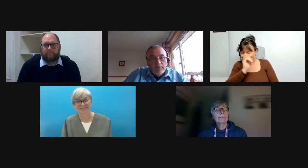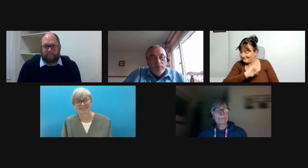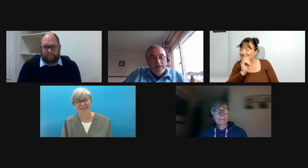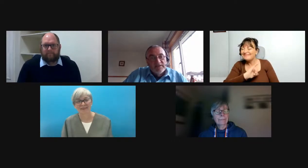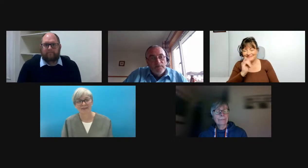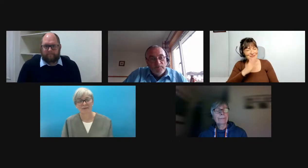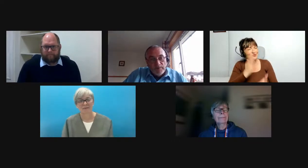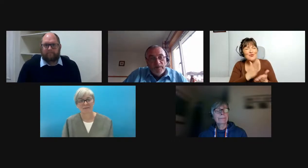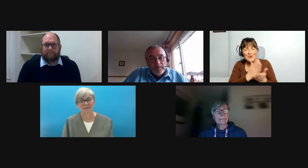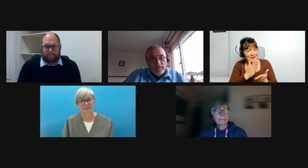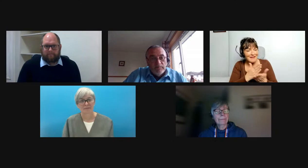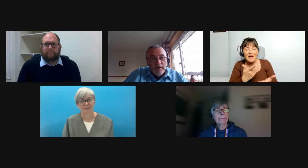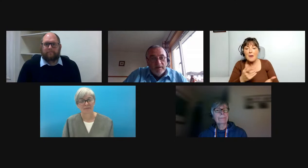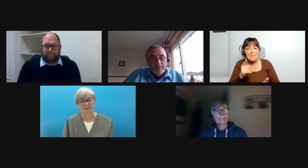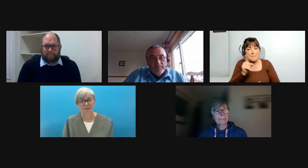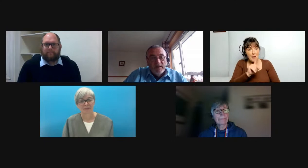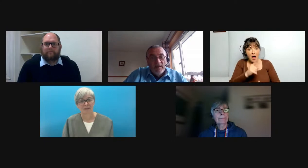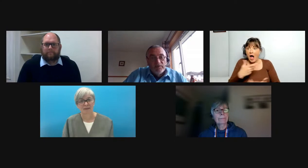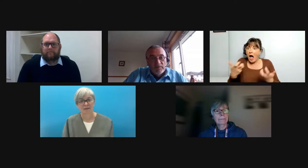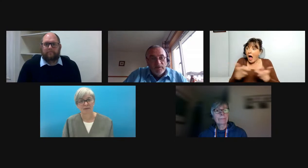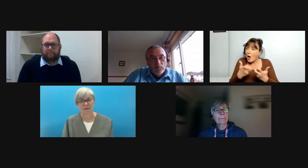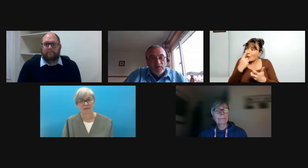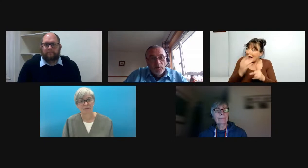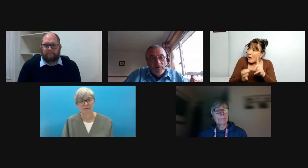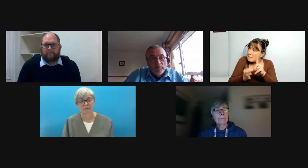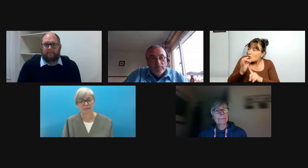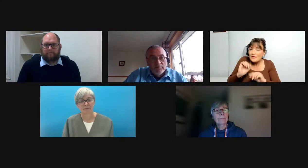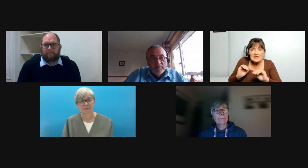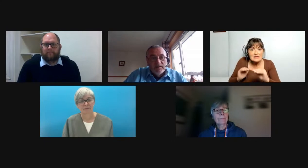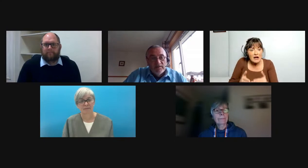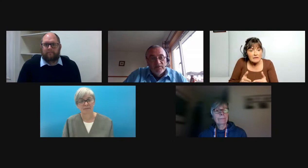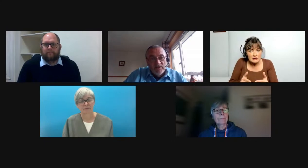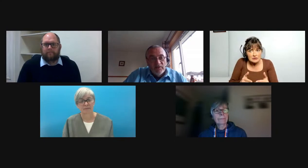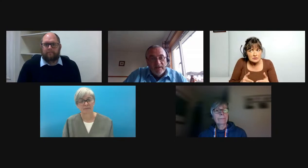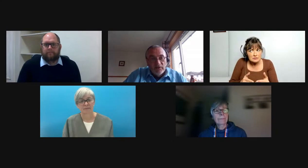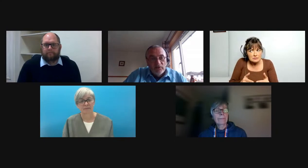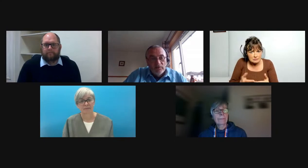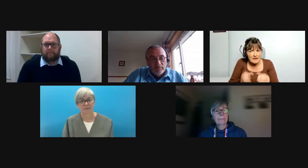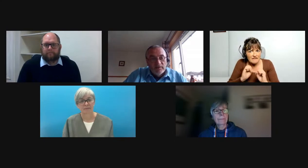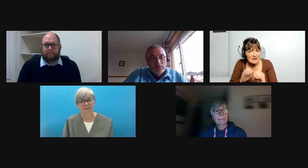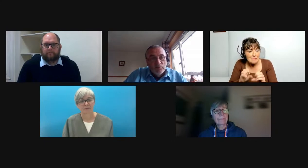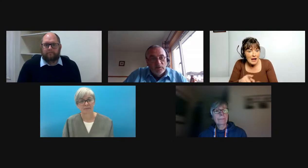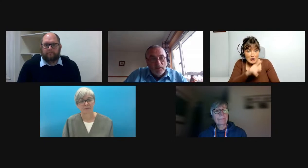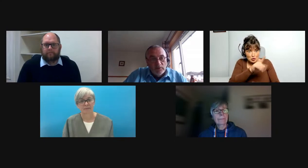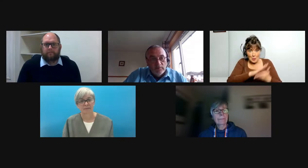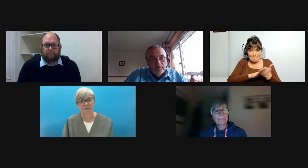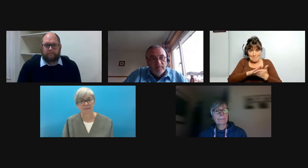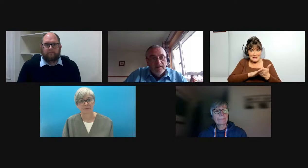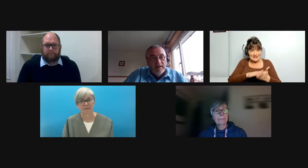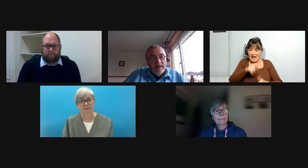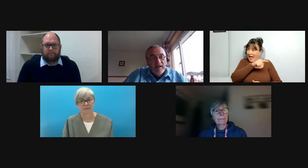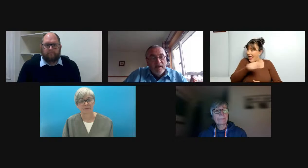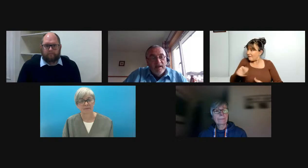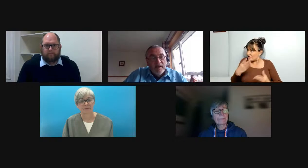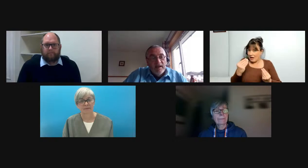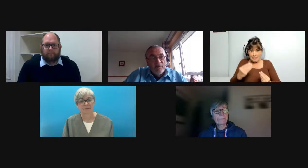Yeah, but is to provide feedback. If something worked well, say thank you, this worked well.